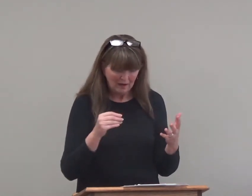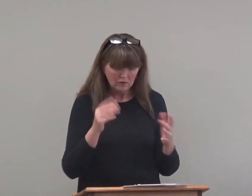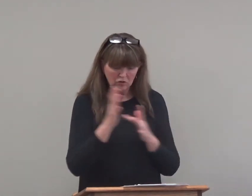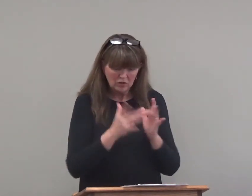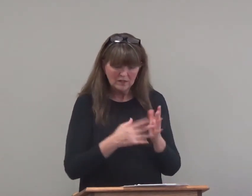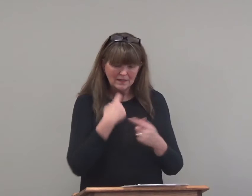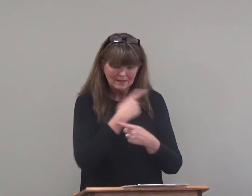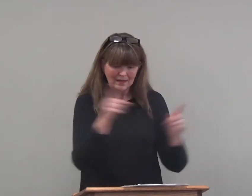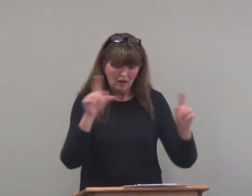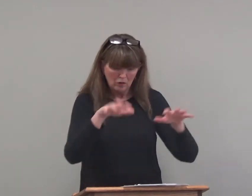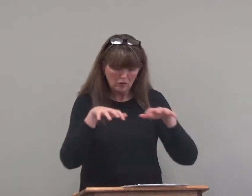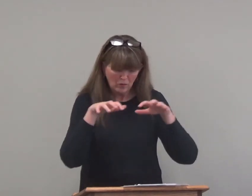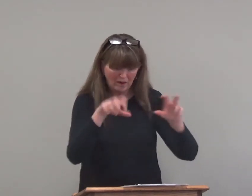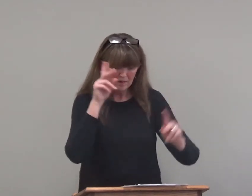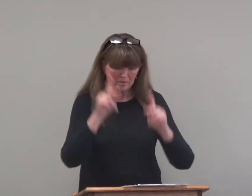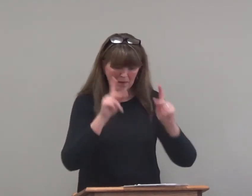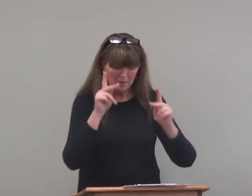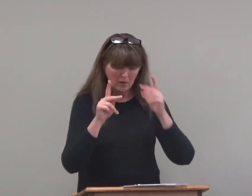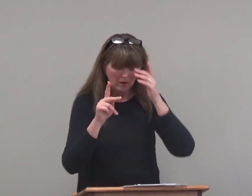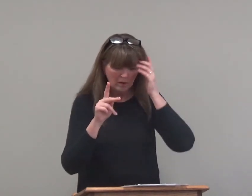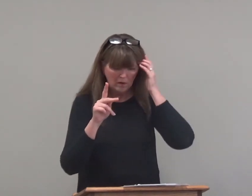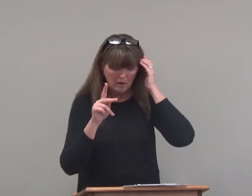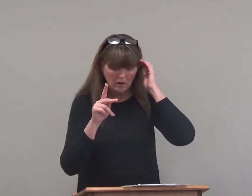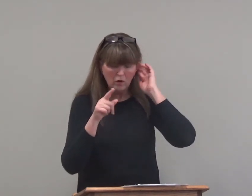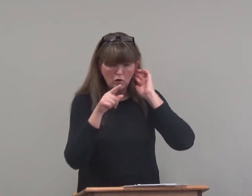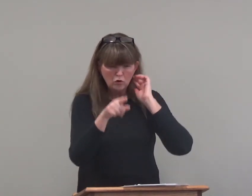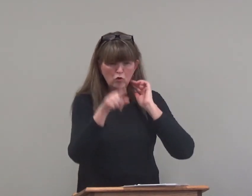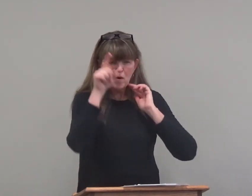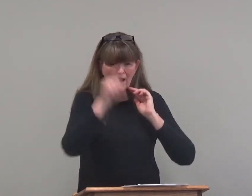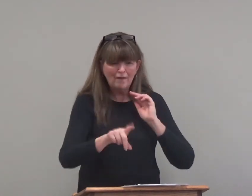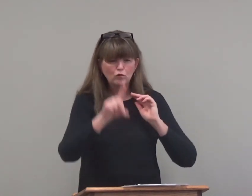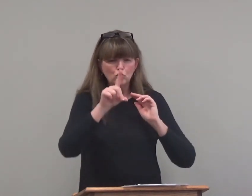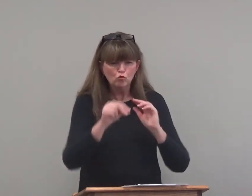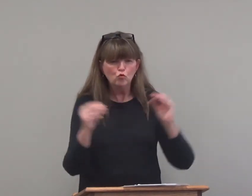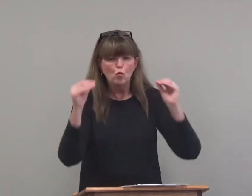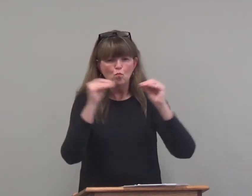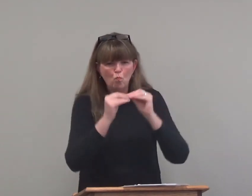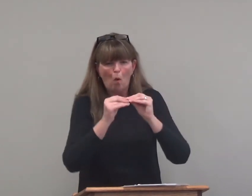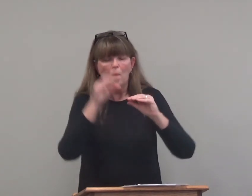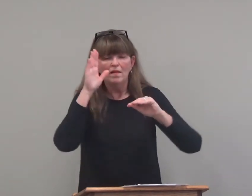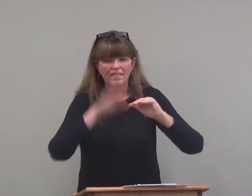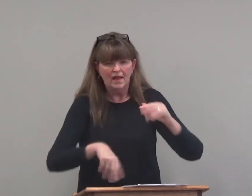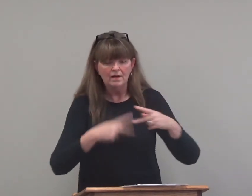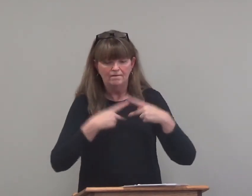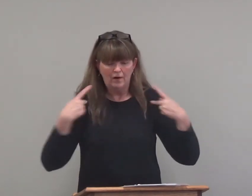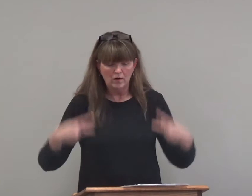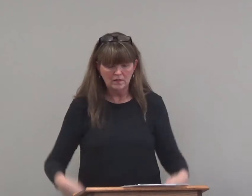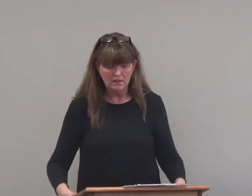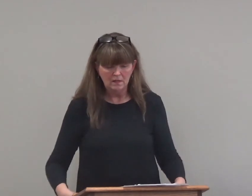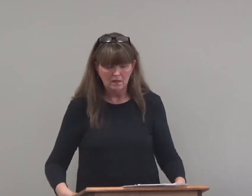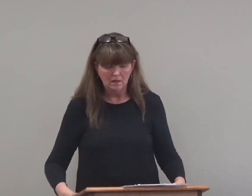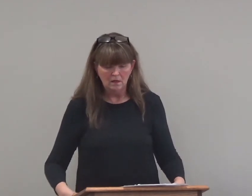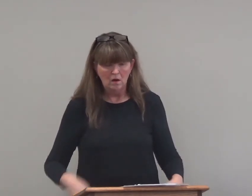What does Jesus mean by that? Jesus was telling the crowd, you have to do more than the